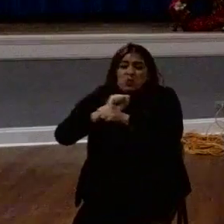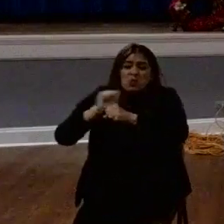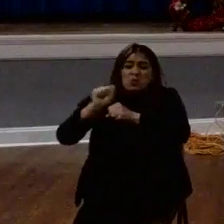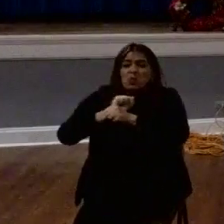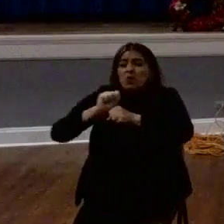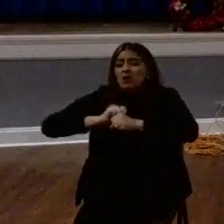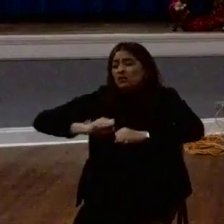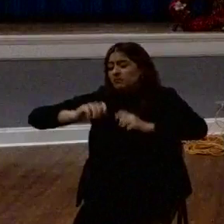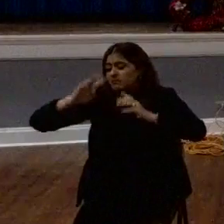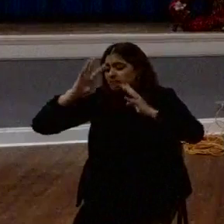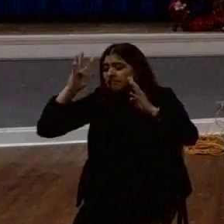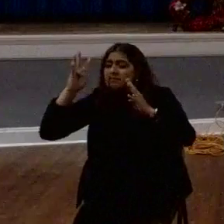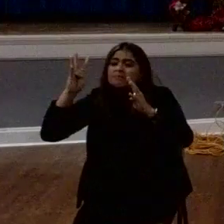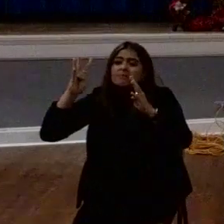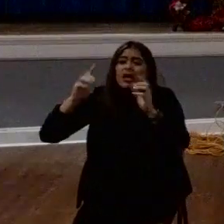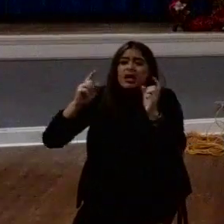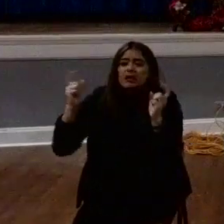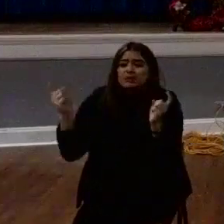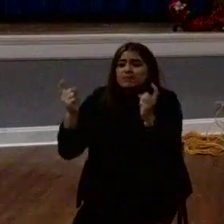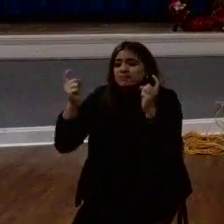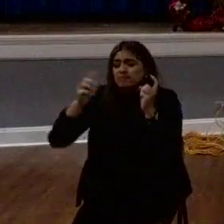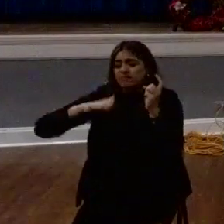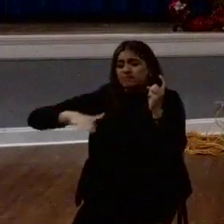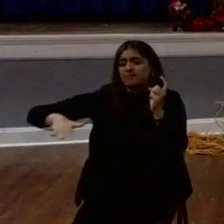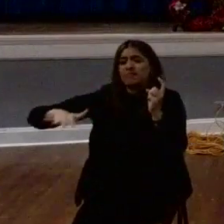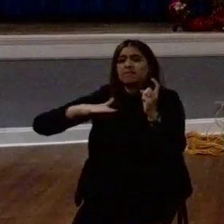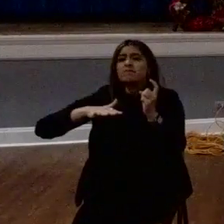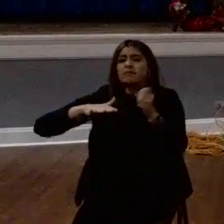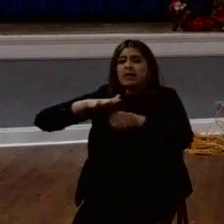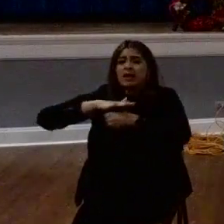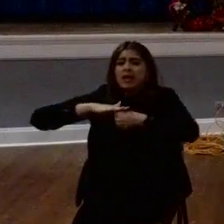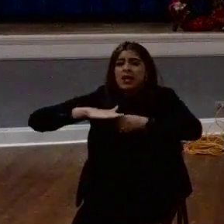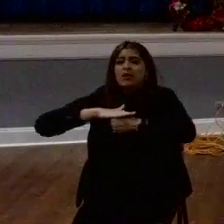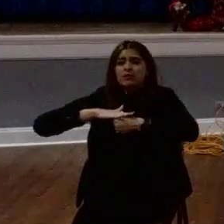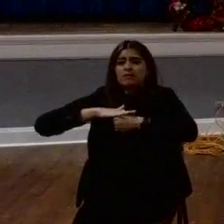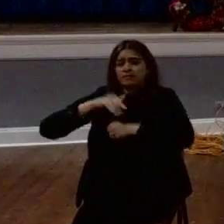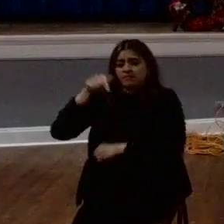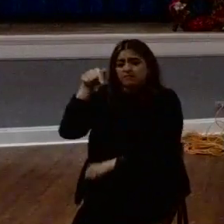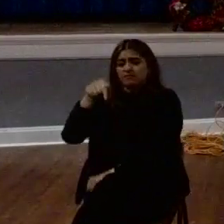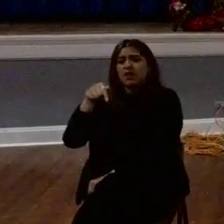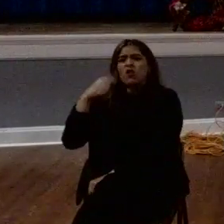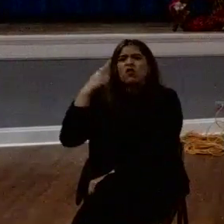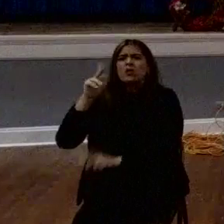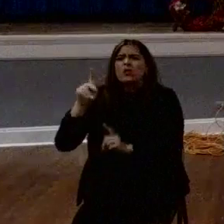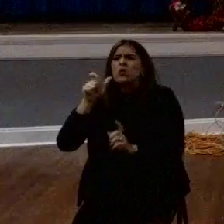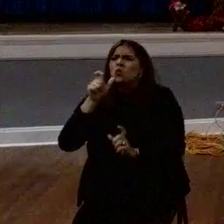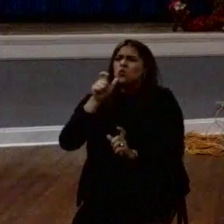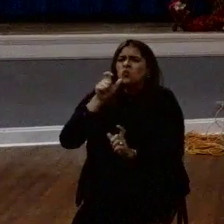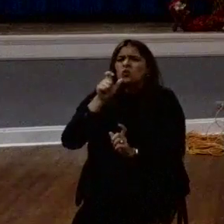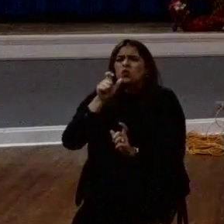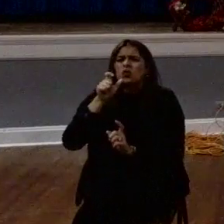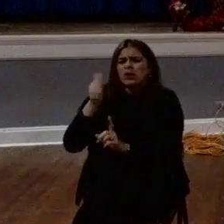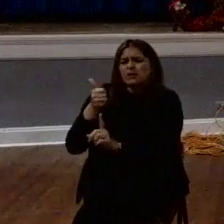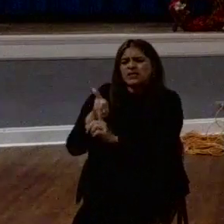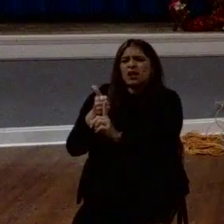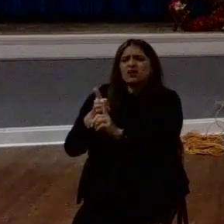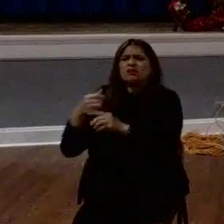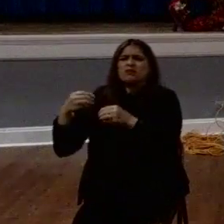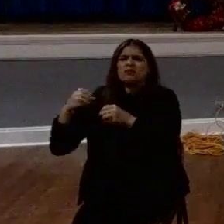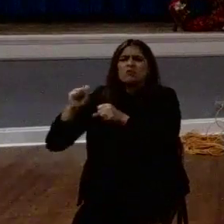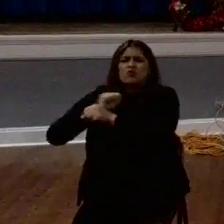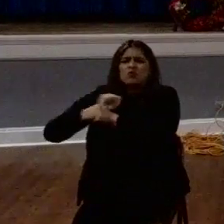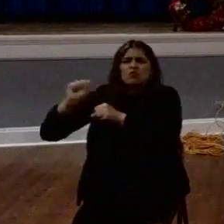festival location, as a site for entrepreneurs to have a